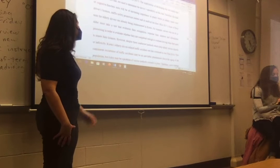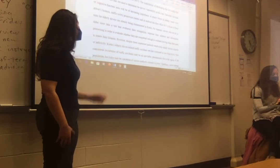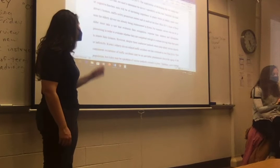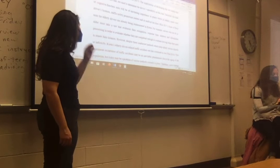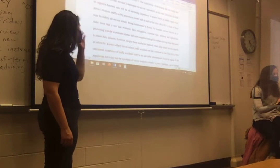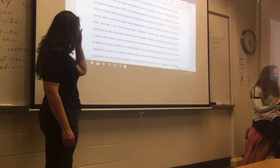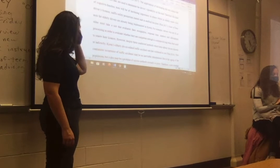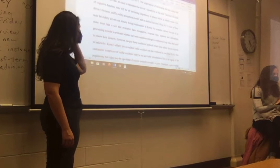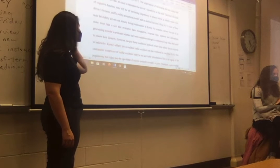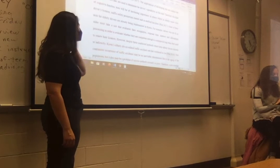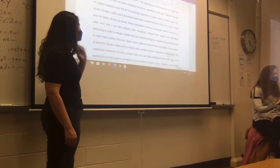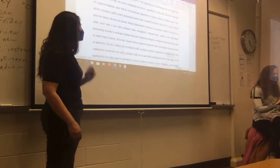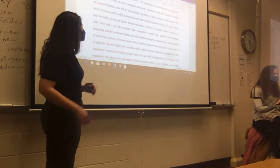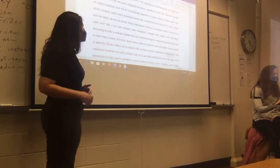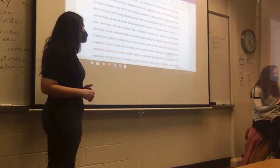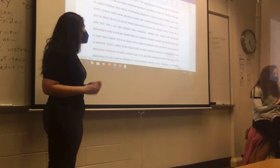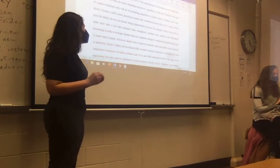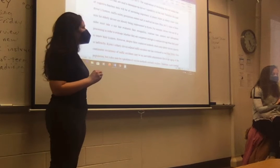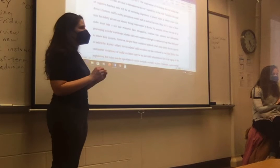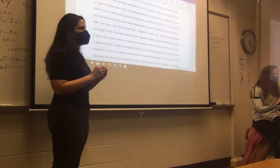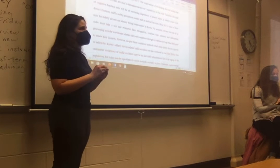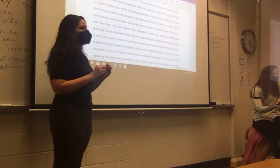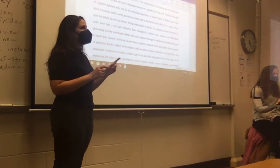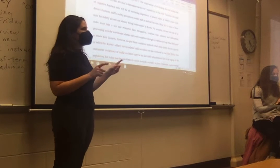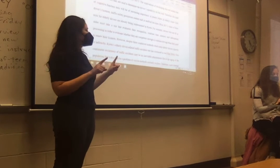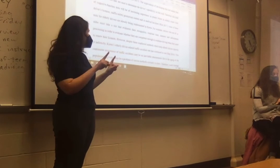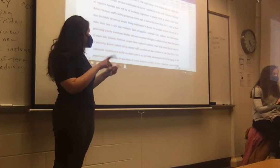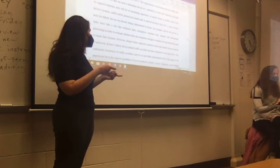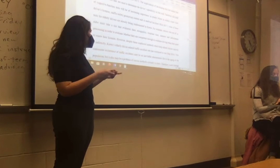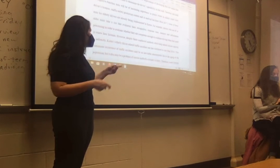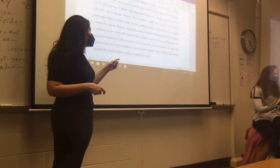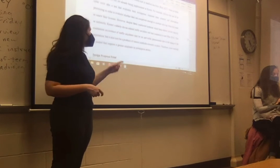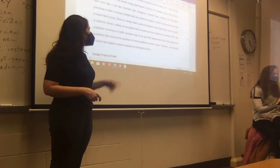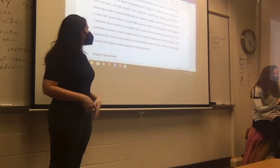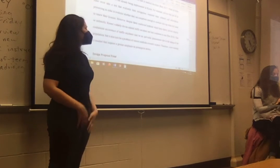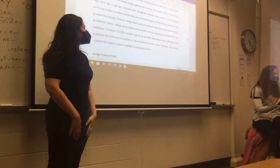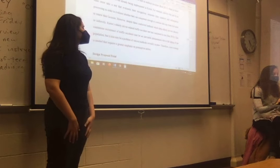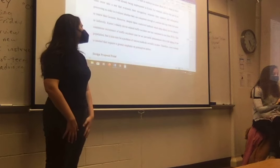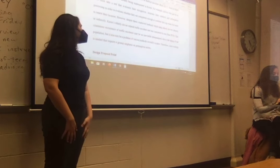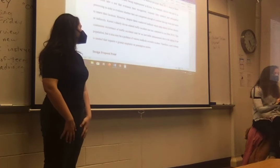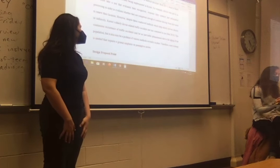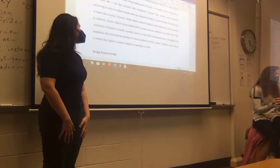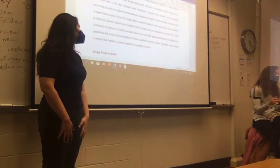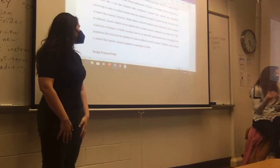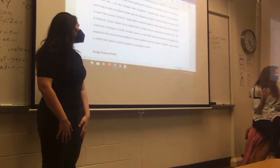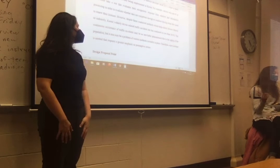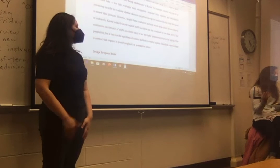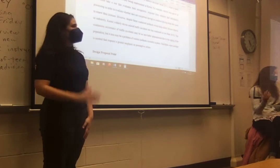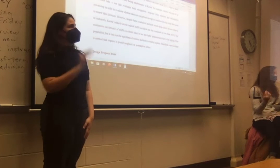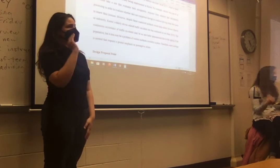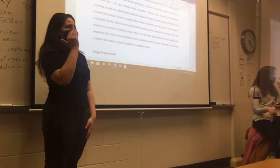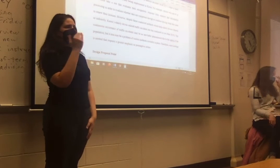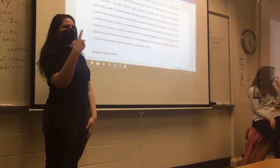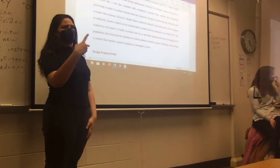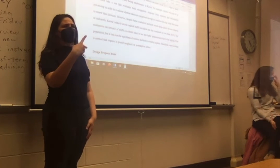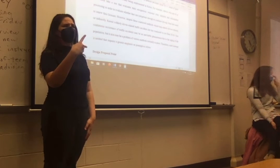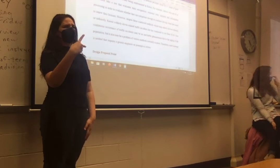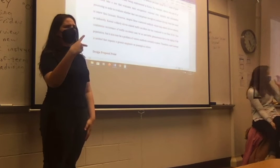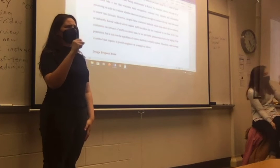Maybe we can see another source here. So here, the writer uses 2 sources. Again, just remember, you want to